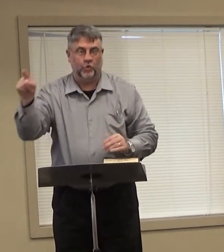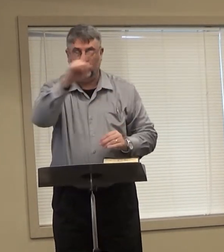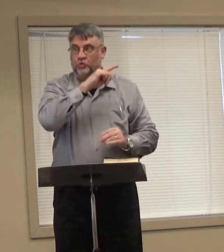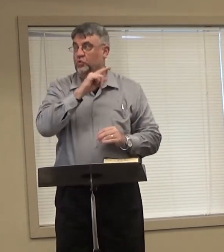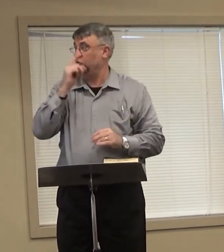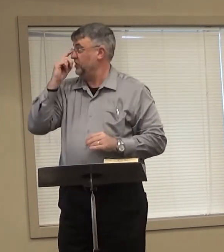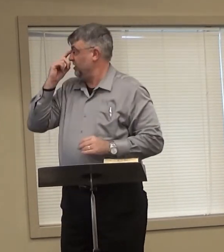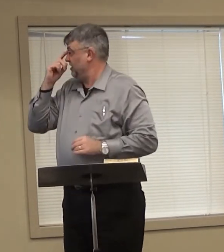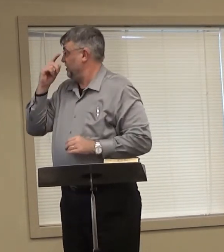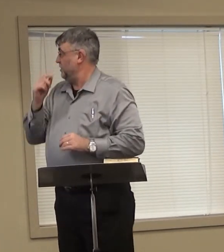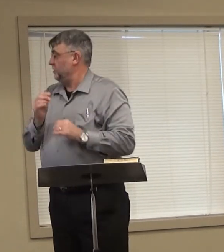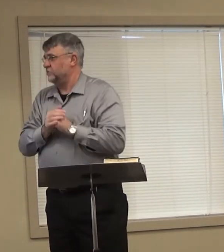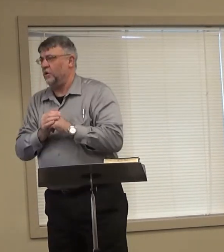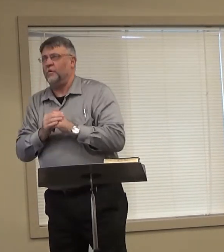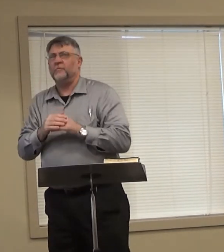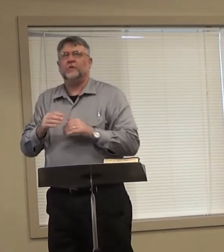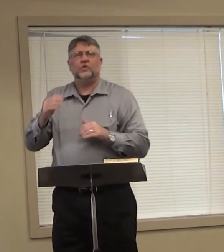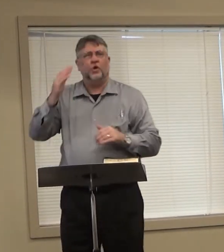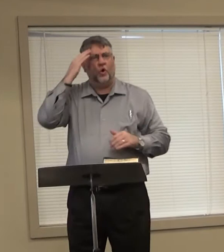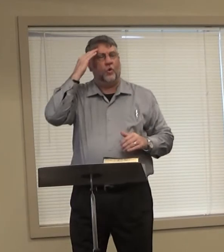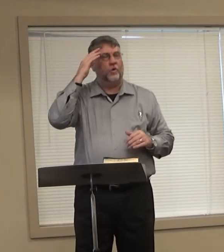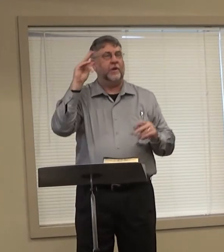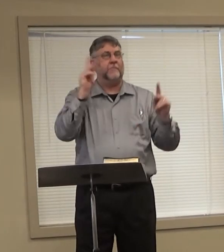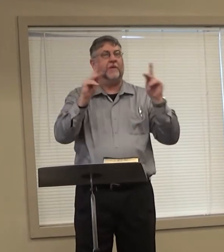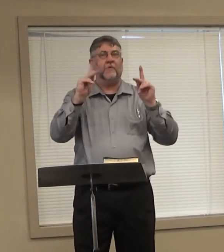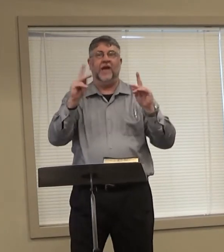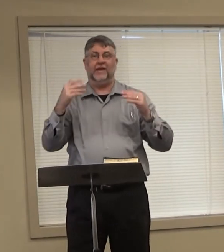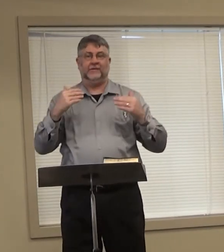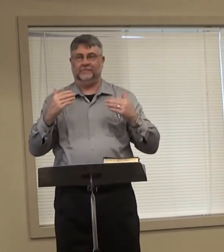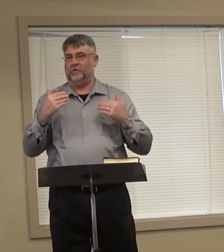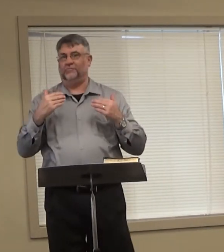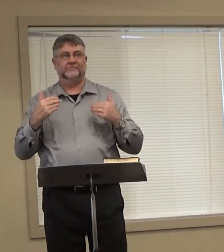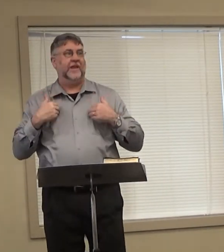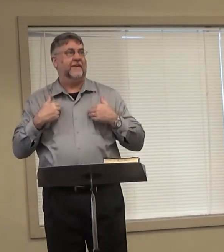And today, God has given me a very good message for you.